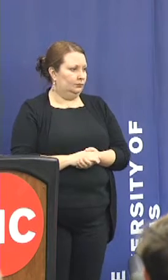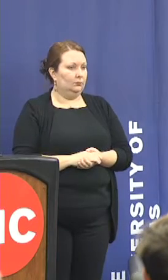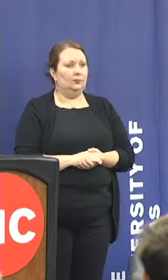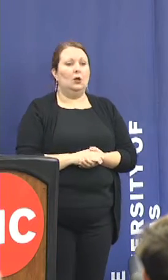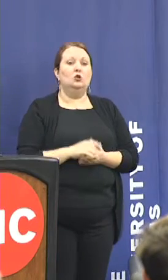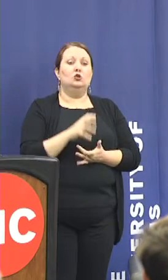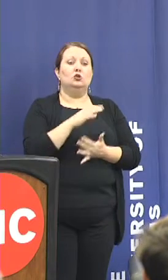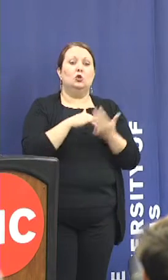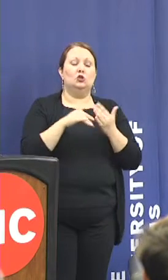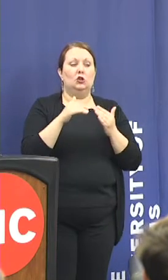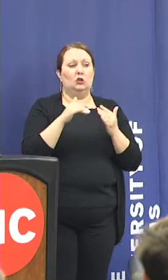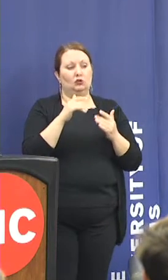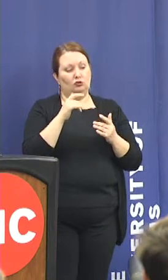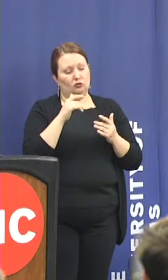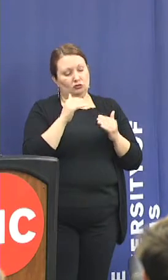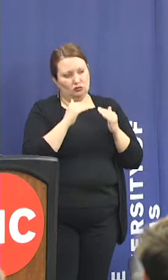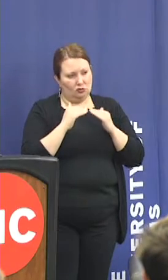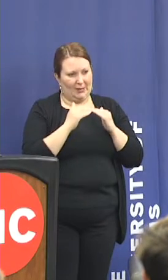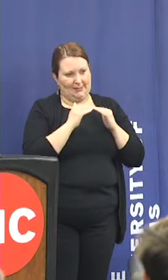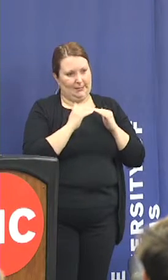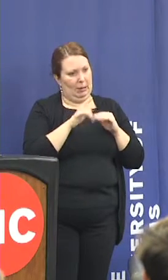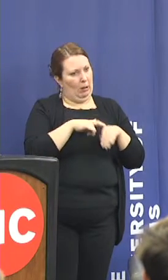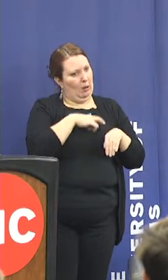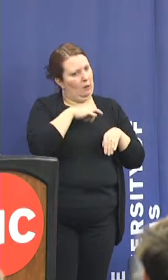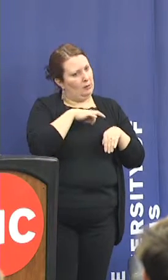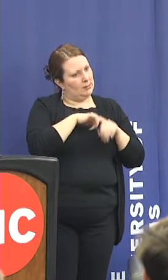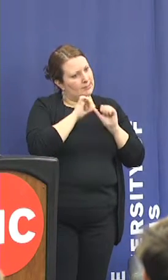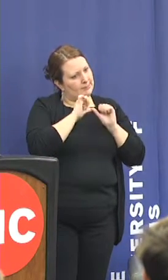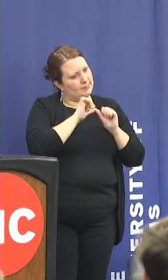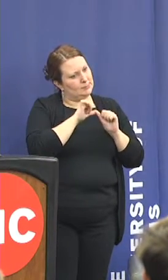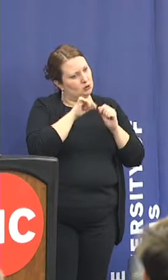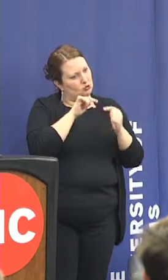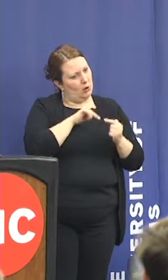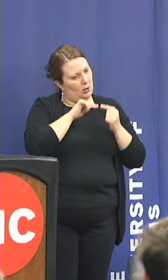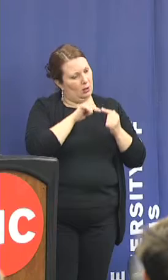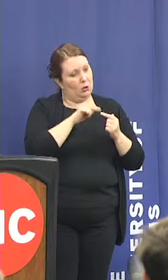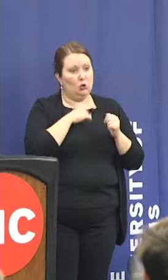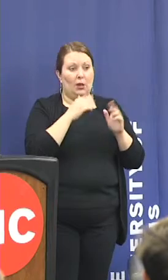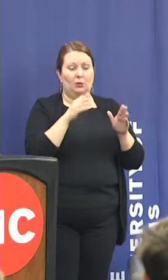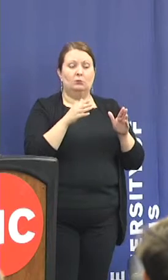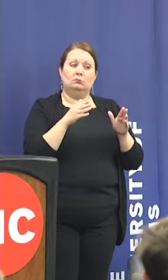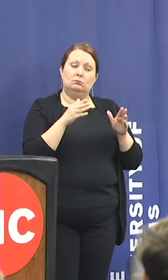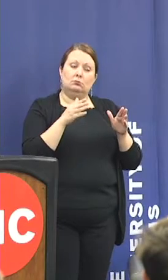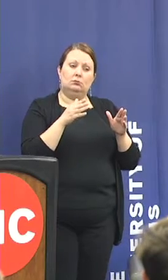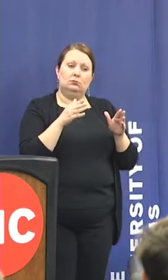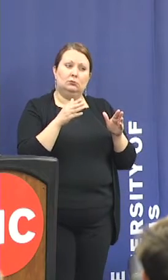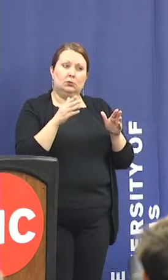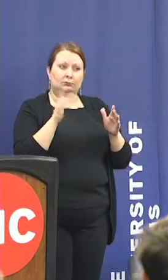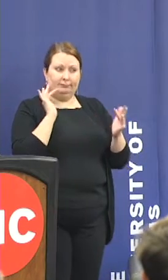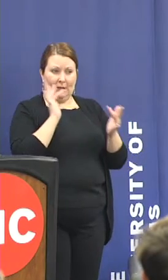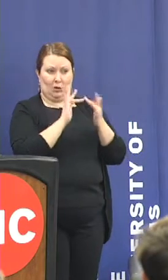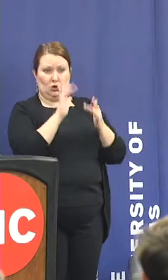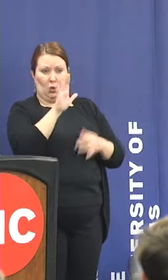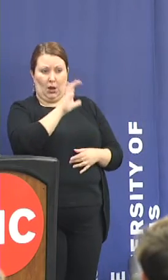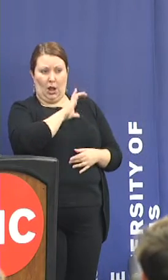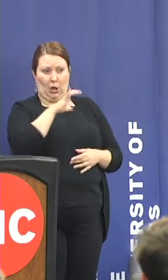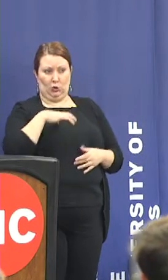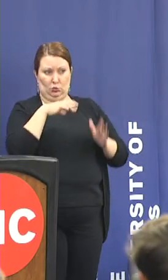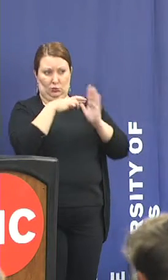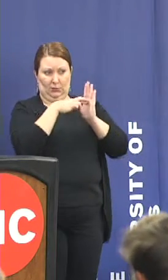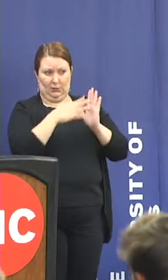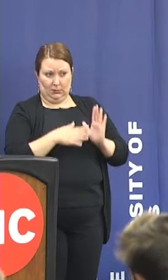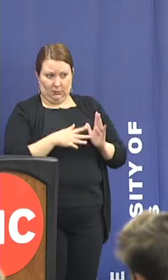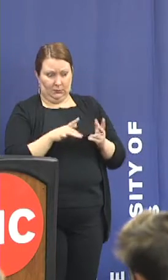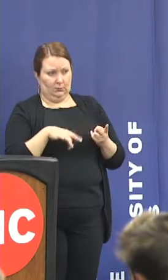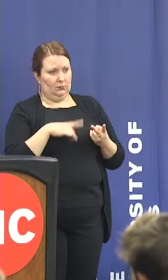Social justice is a long time struggle, right? So there's ways that you could raise this with your Congress